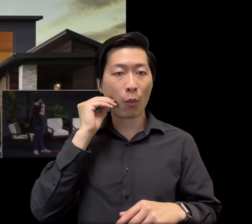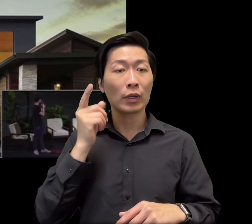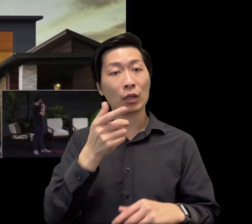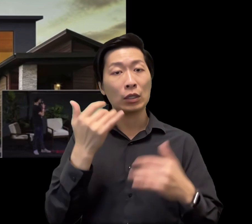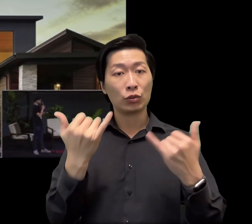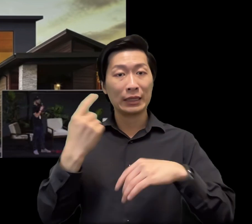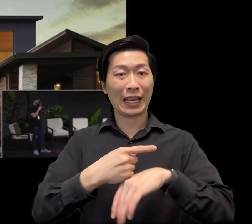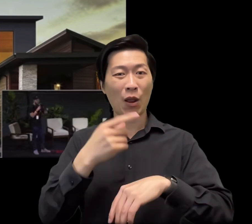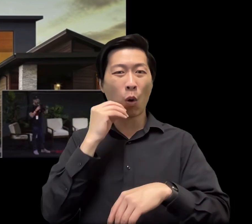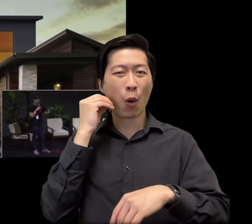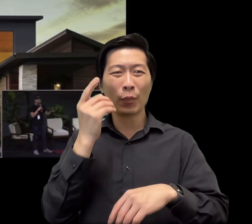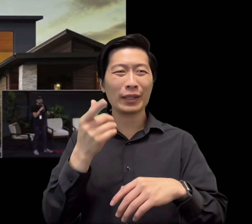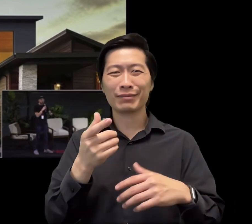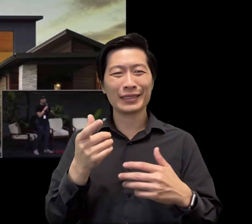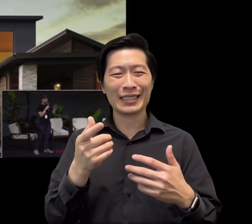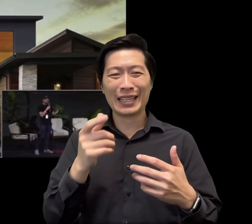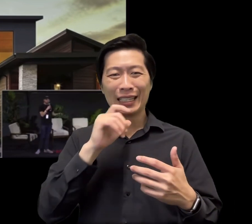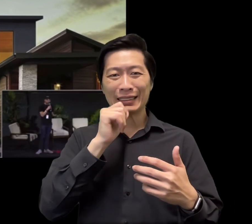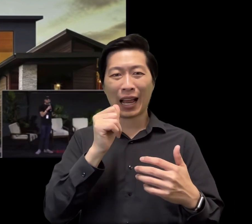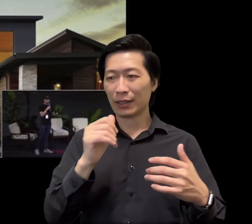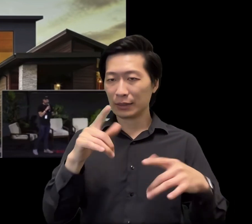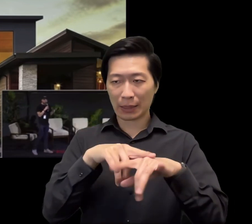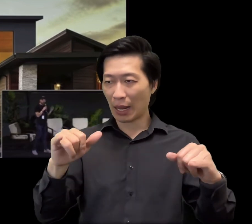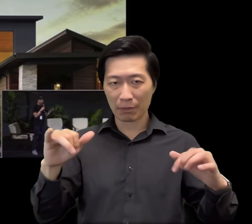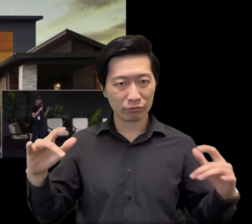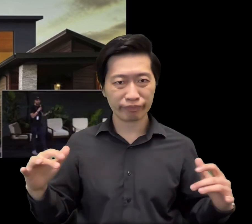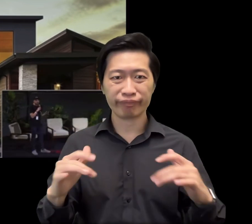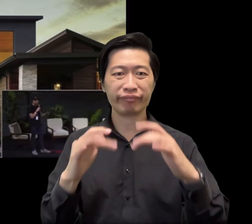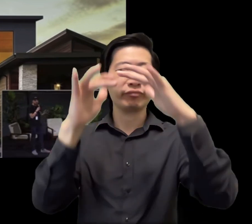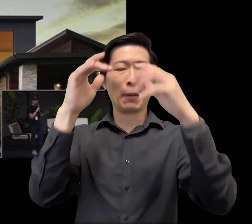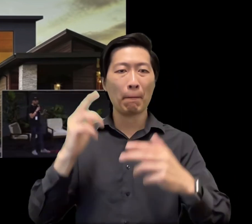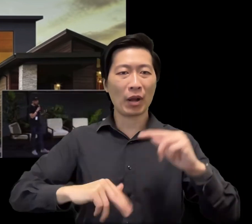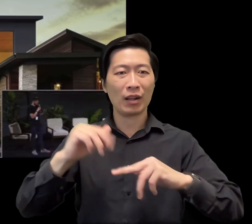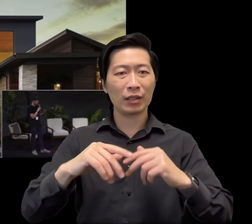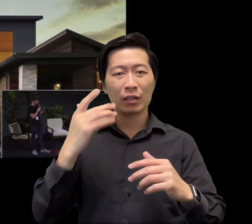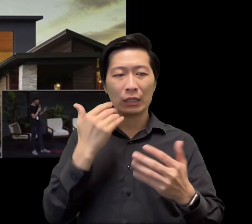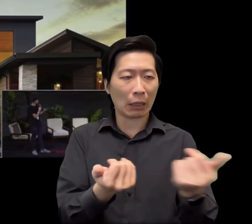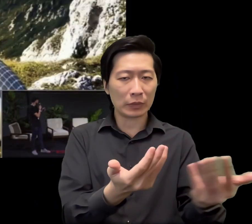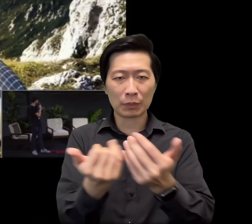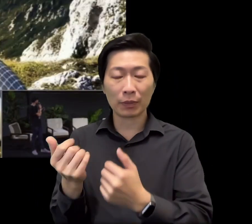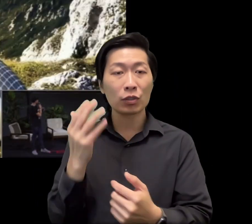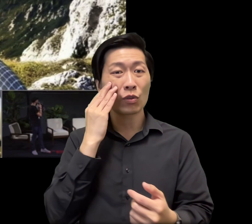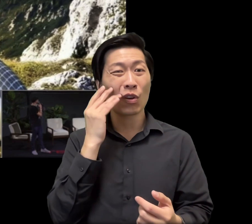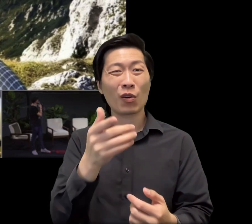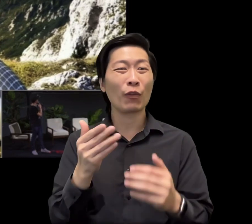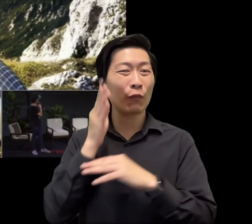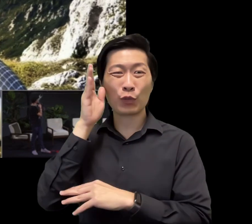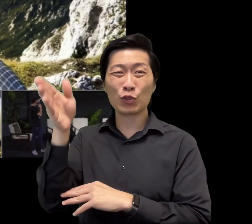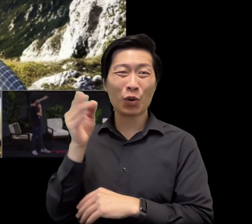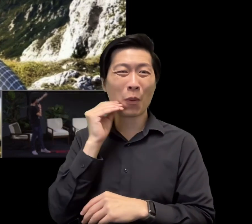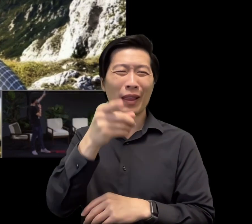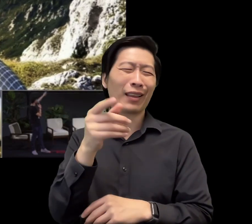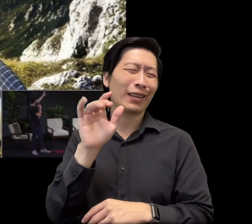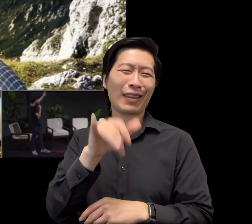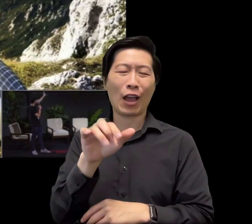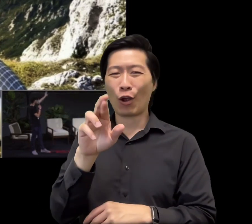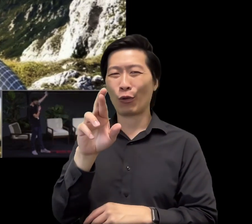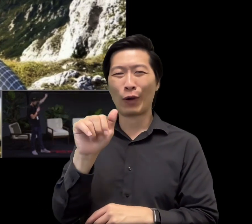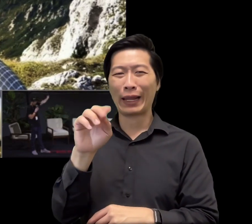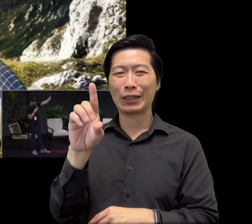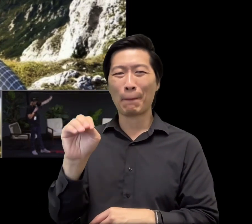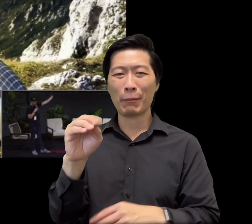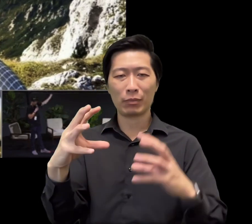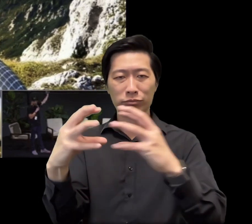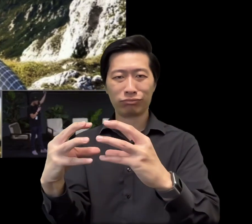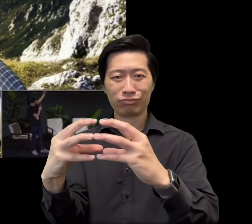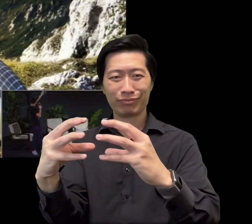home looks like today. It's too fragmented. They're not vertically integrated. I think we know what the Tesla home of the future looks like. It's the pod. This is some random pod that